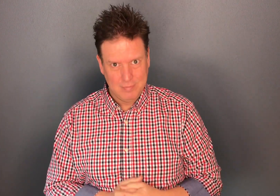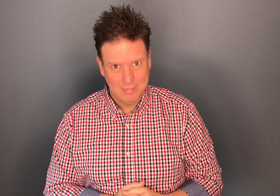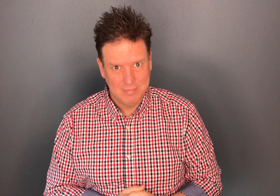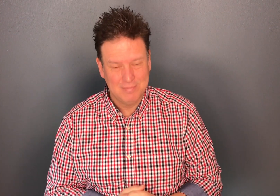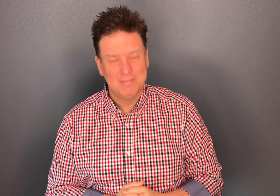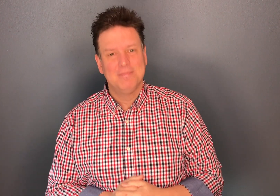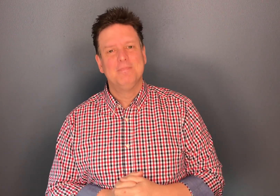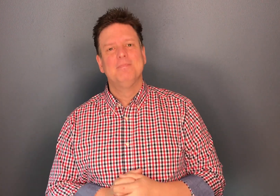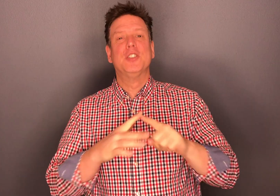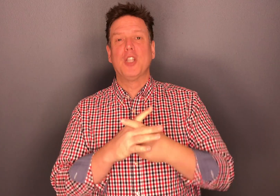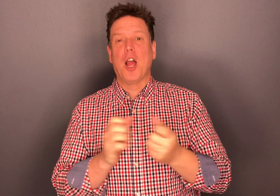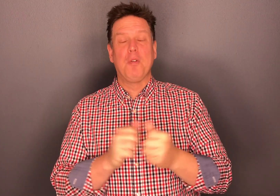Everything in one session.